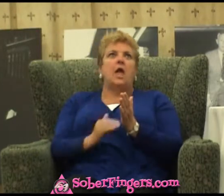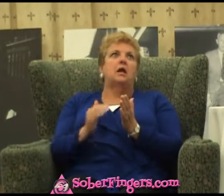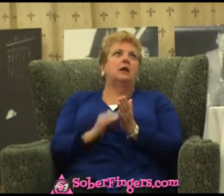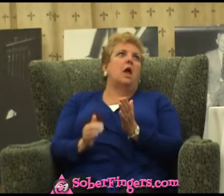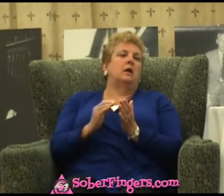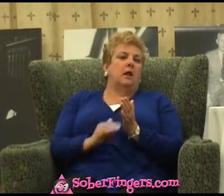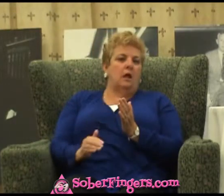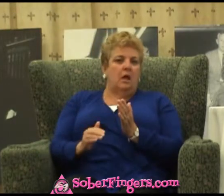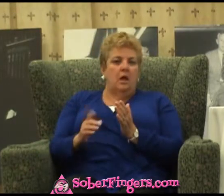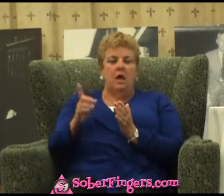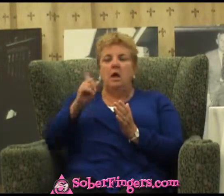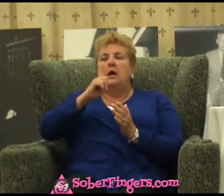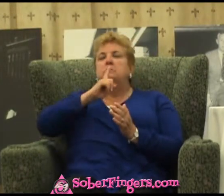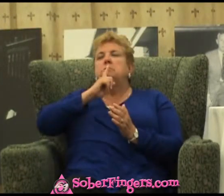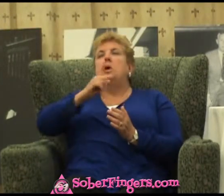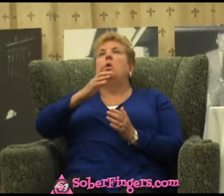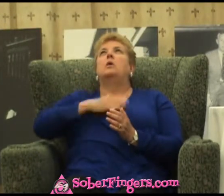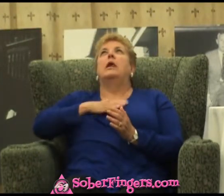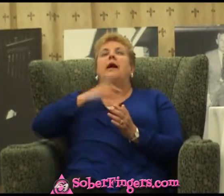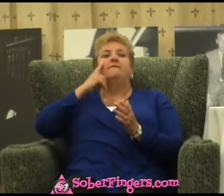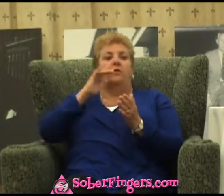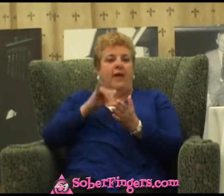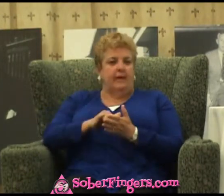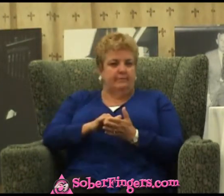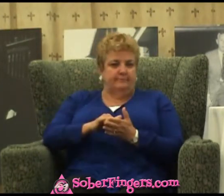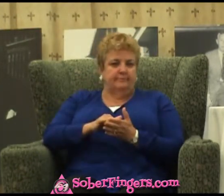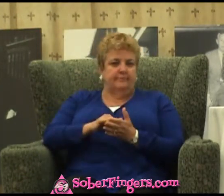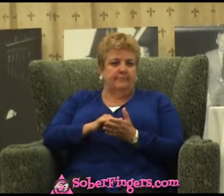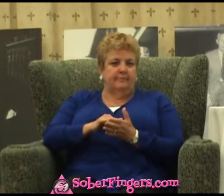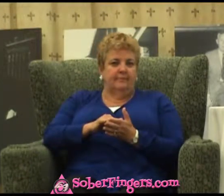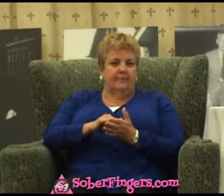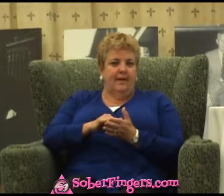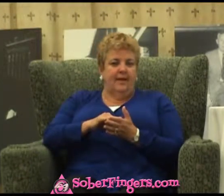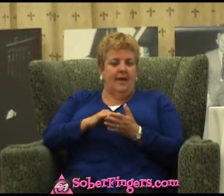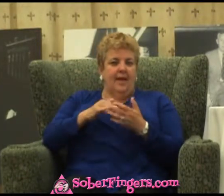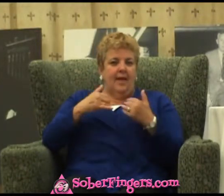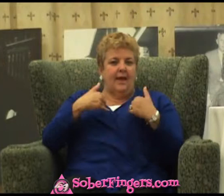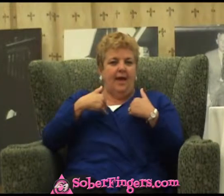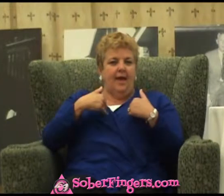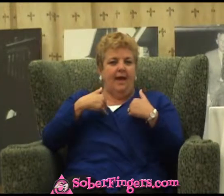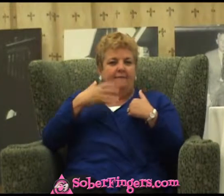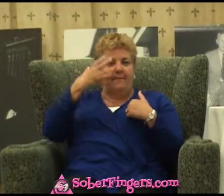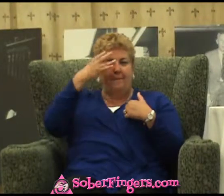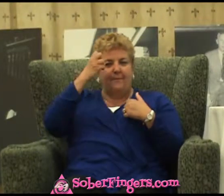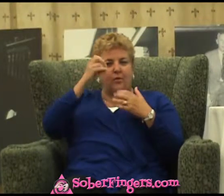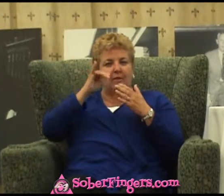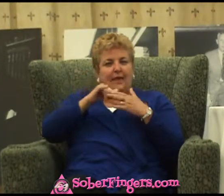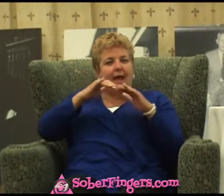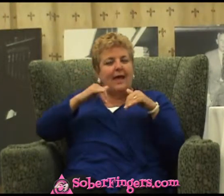I'm so glad for that. And I have a memory that I haven't talked about in a while. I just want to share that.